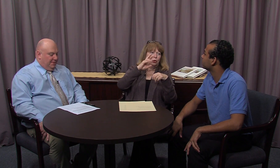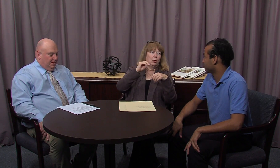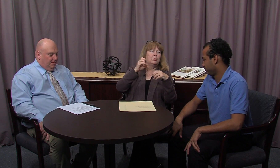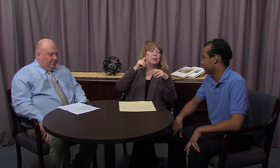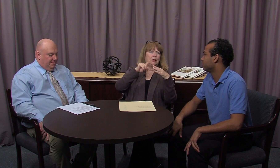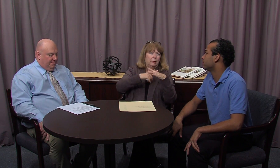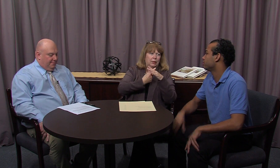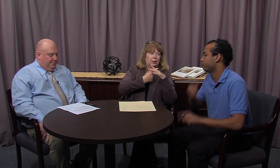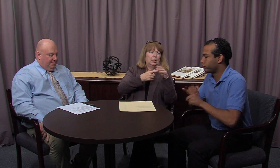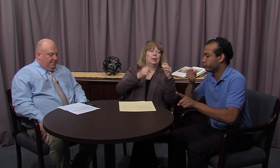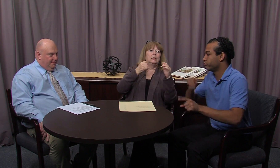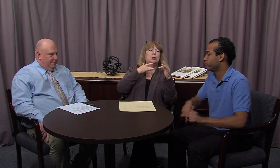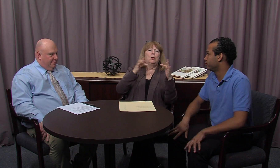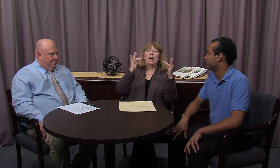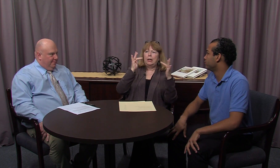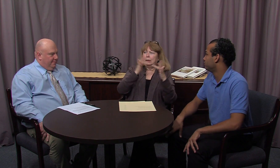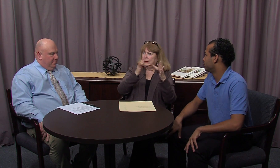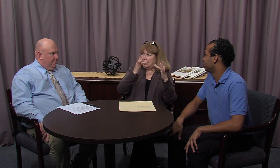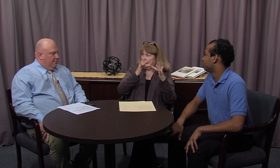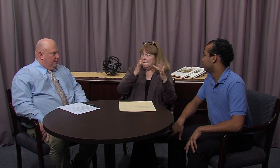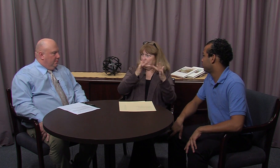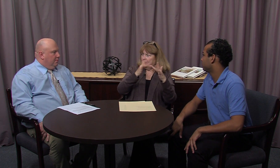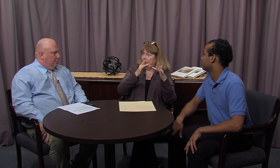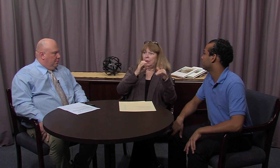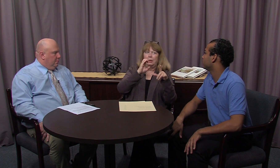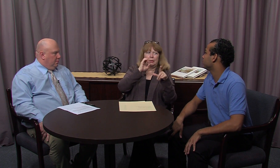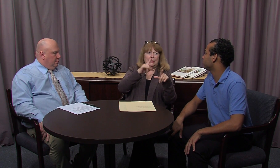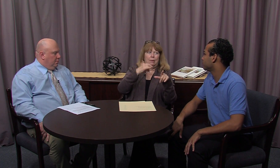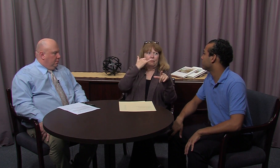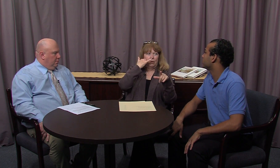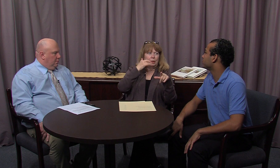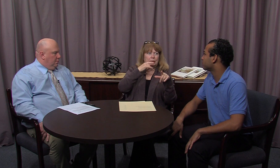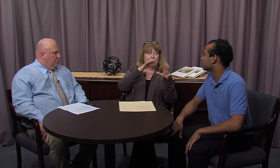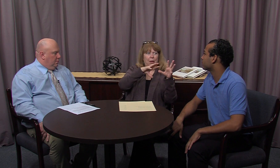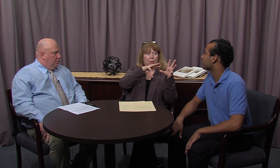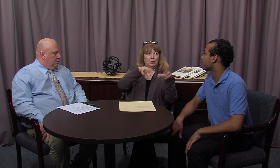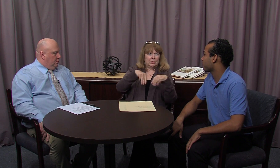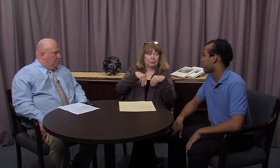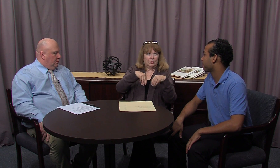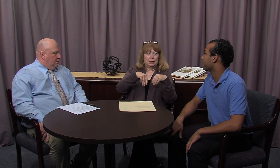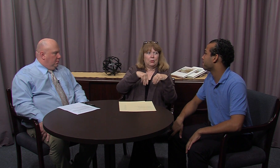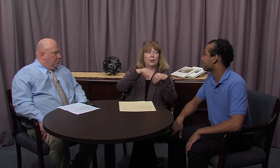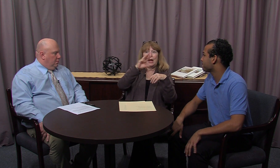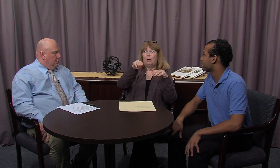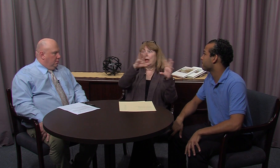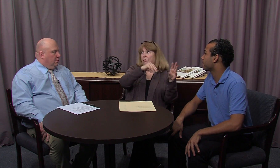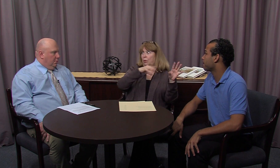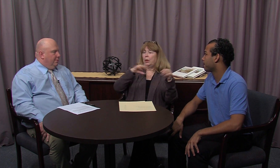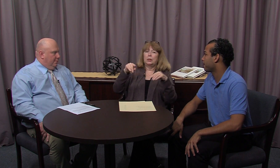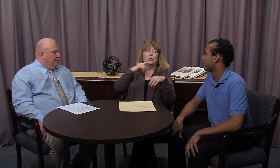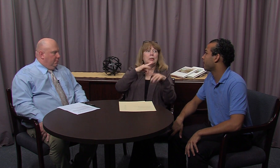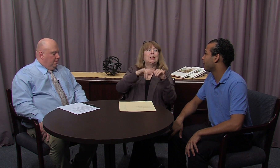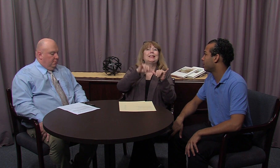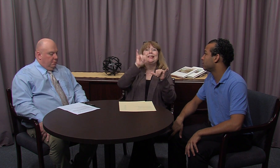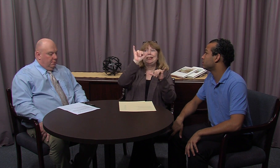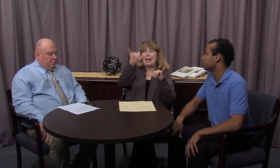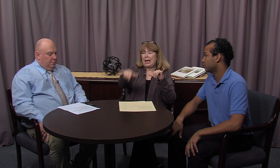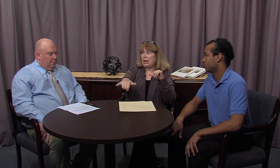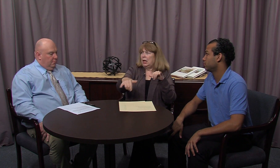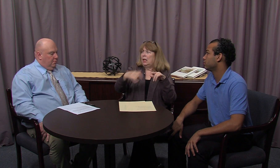storm started. So I got in touch with them on the cell phone because the power was going out everywhere. So I said, "Stay." They